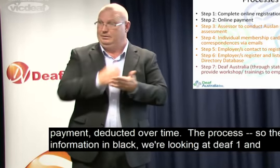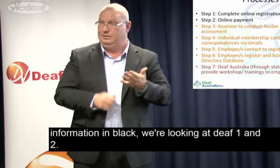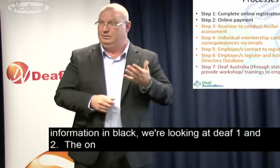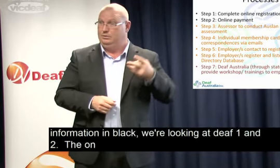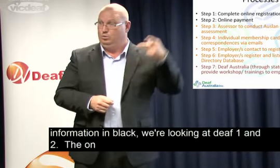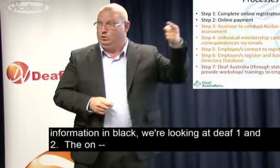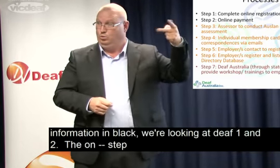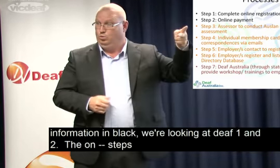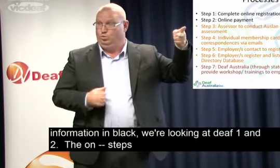and the payment.